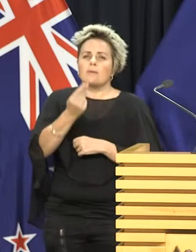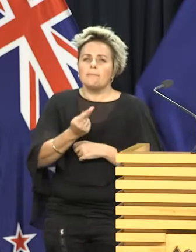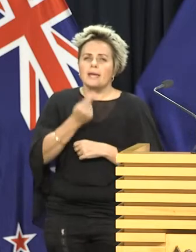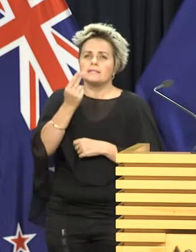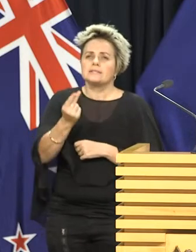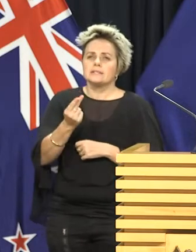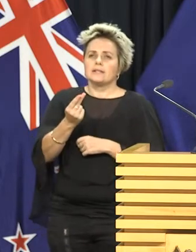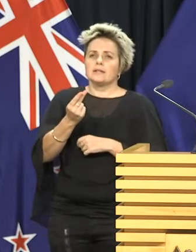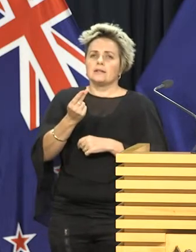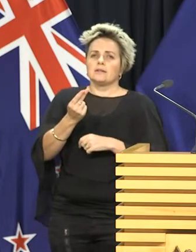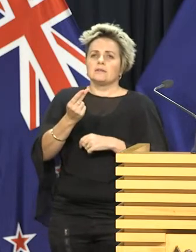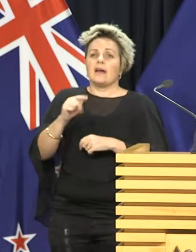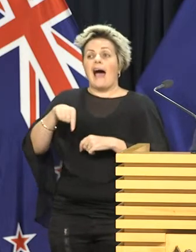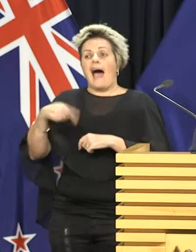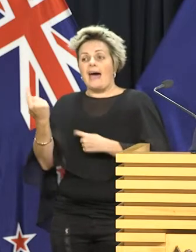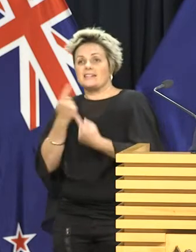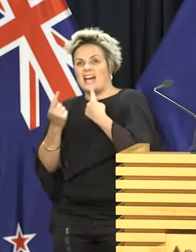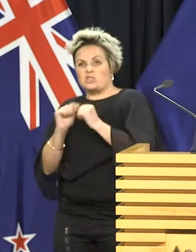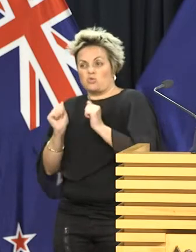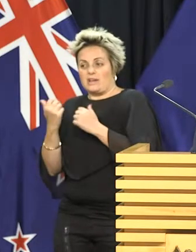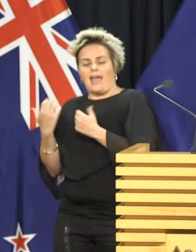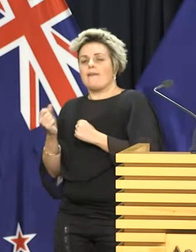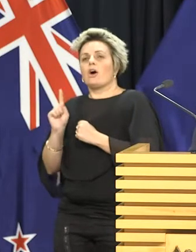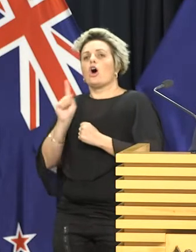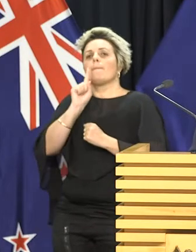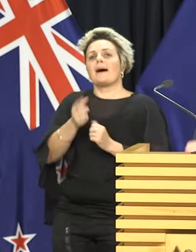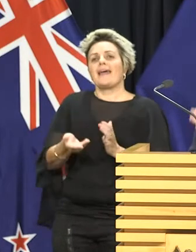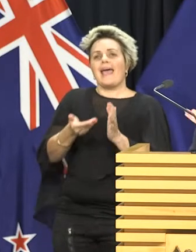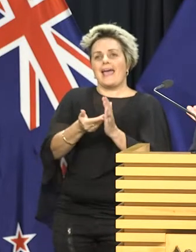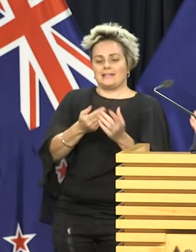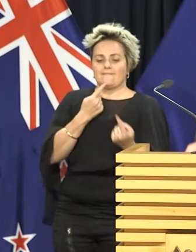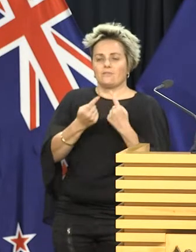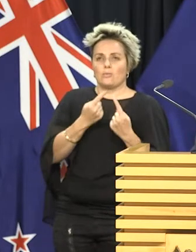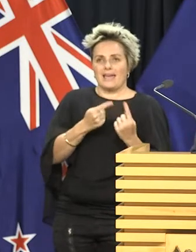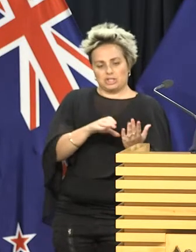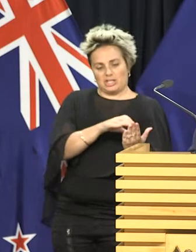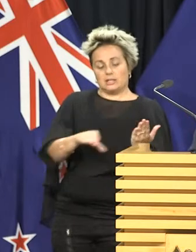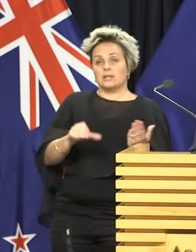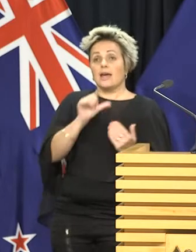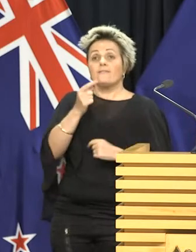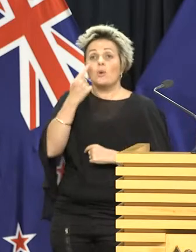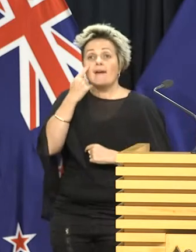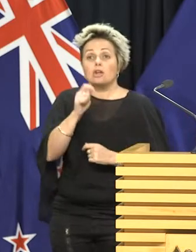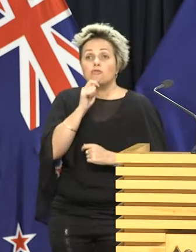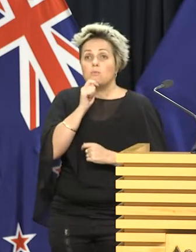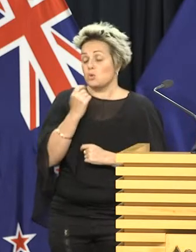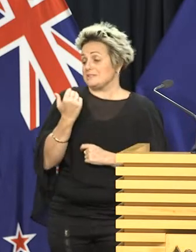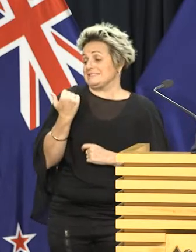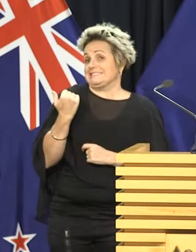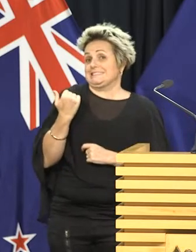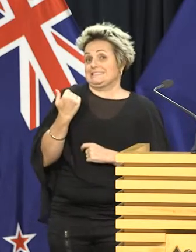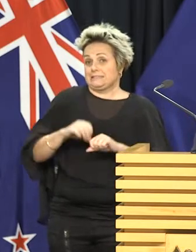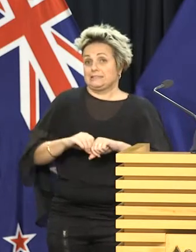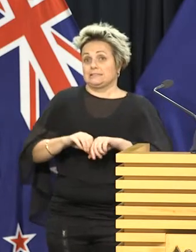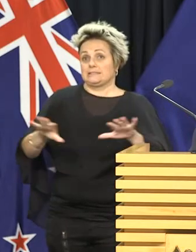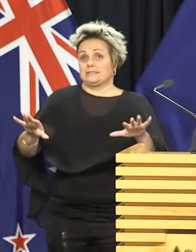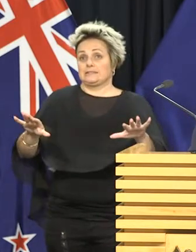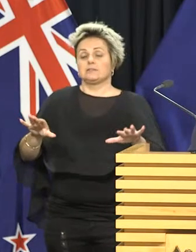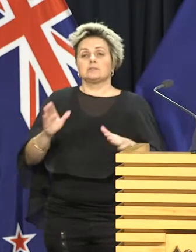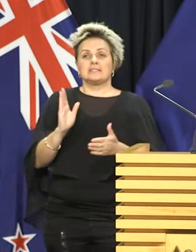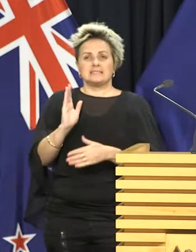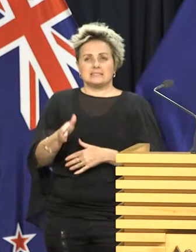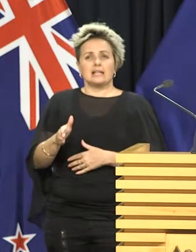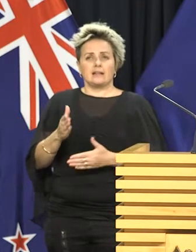already available in another way, but we're able to add value to that. And I think if you look at the report that's just come out with the latest data, it is still